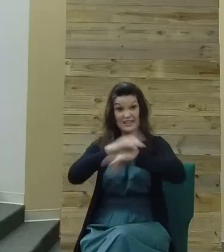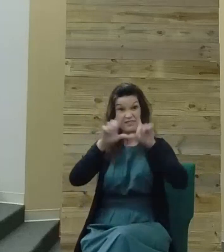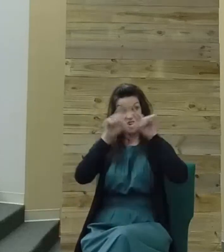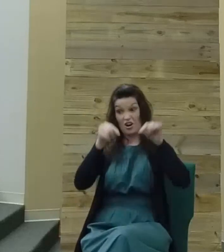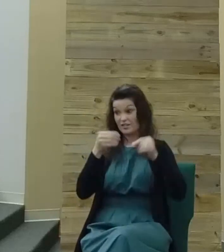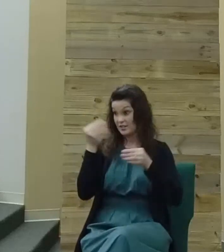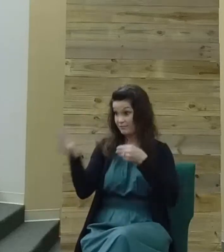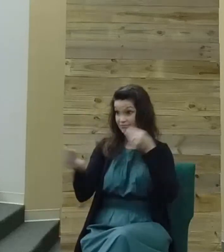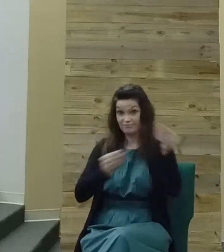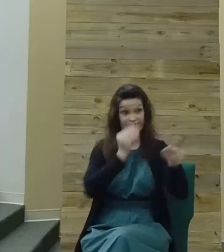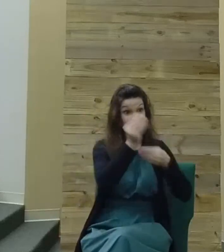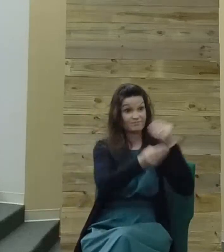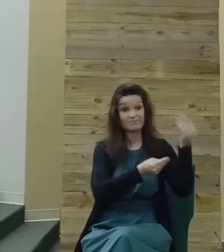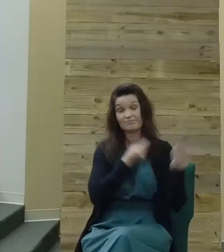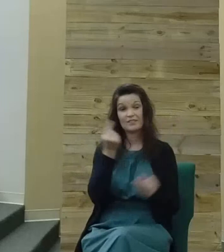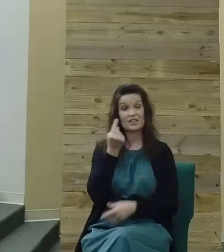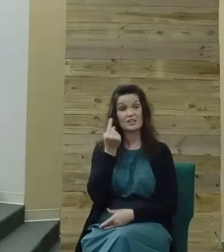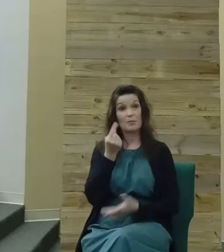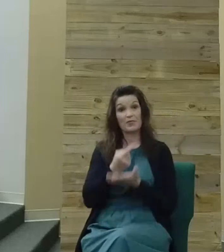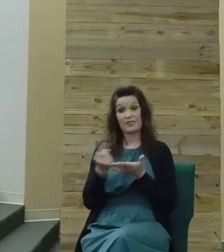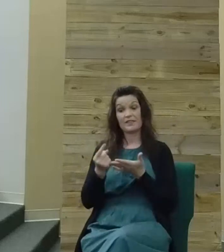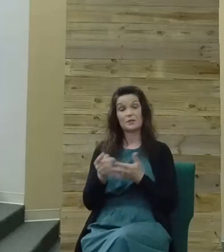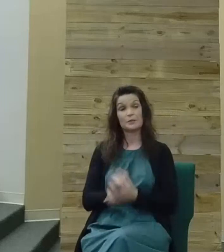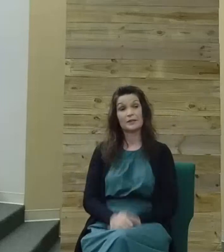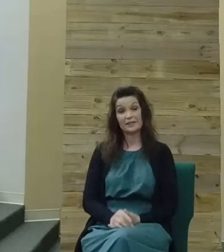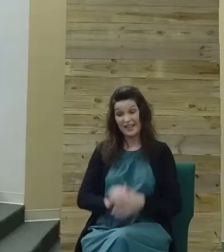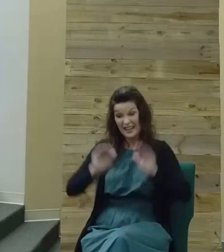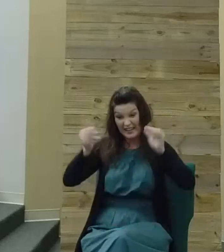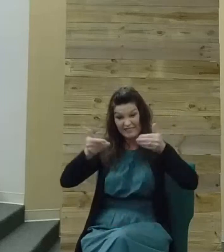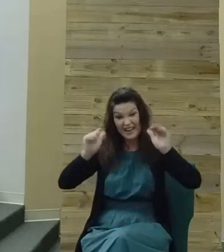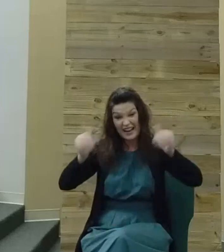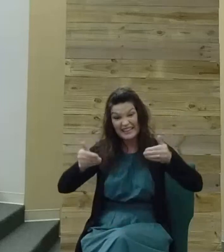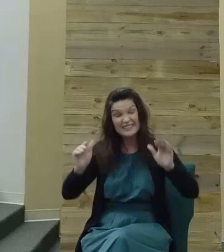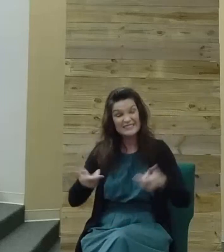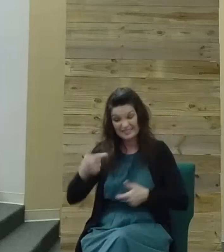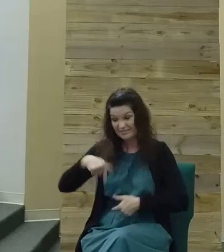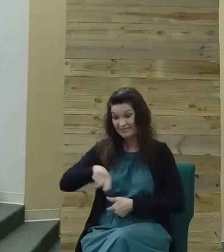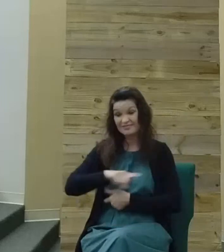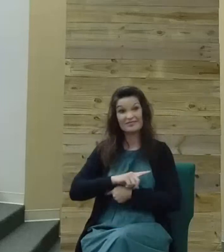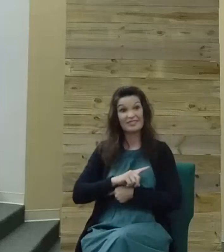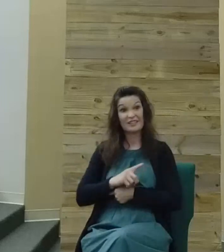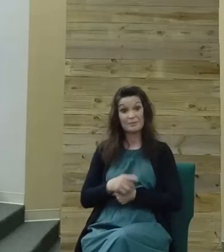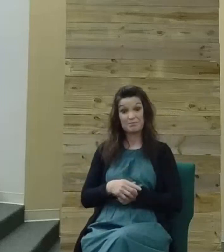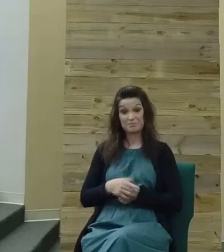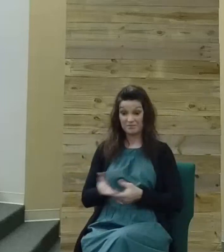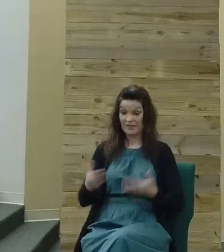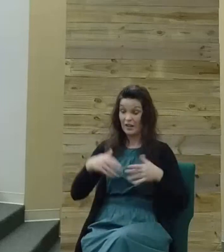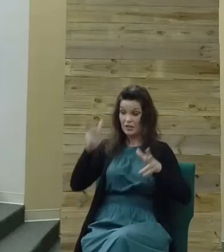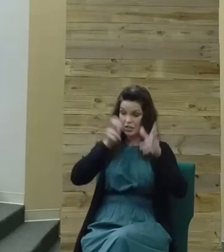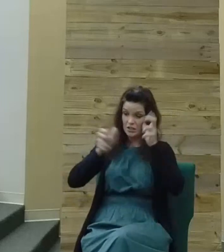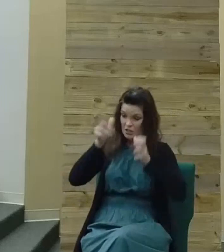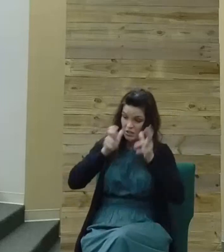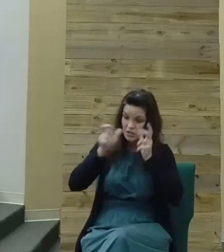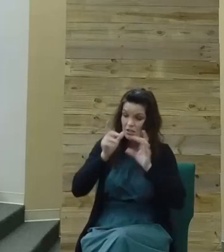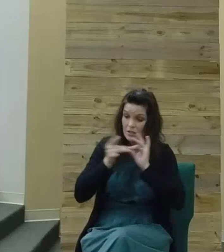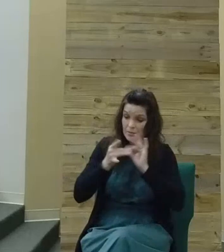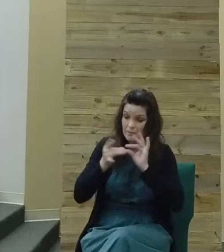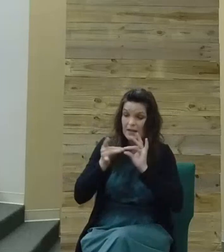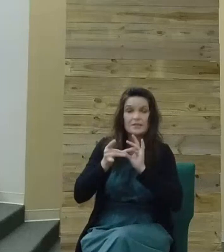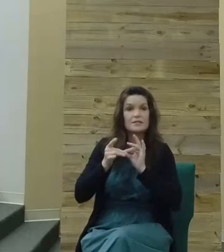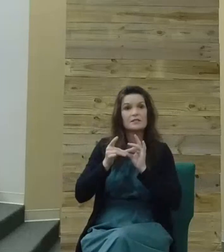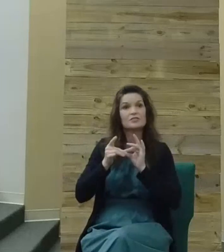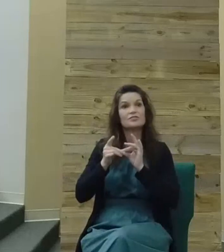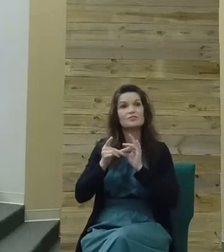invite cards, hand them to someone this week. Invite them to come to hear the message of